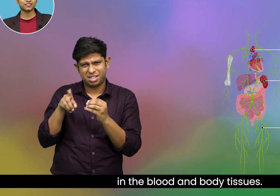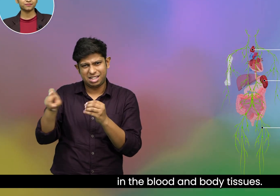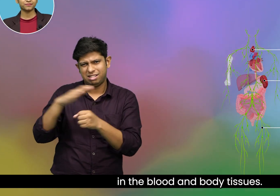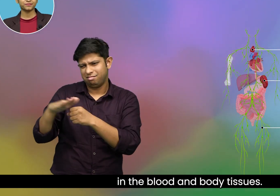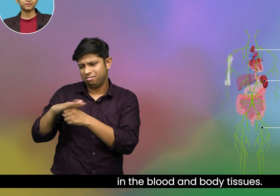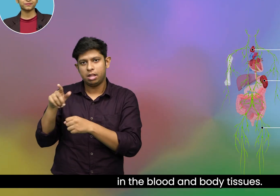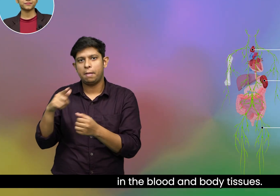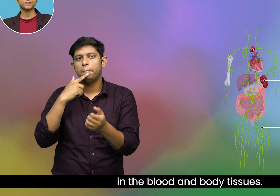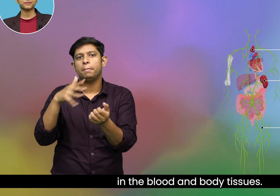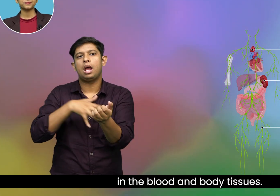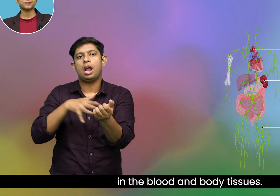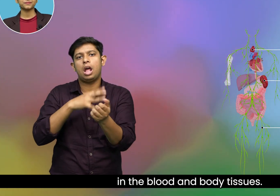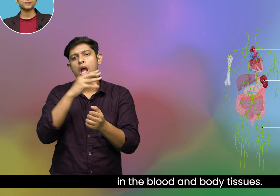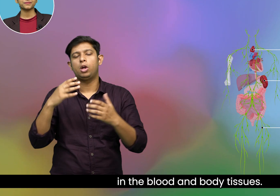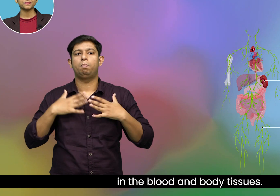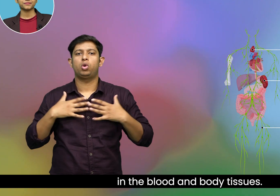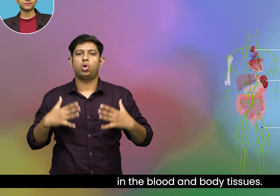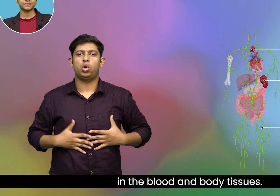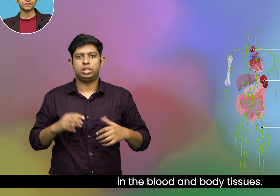tissues.